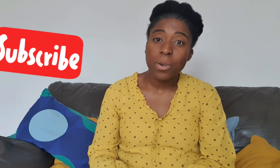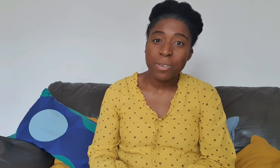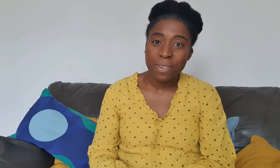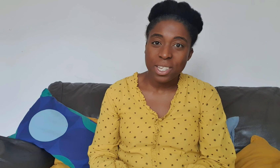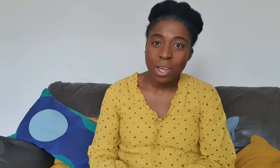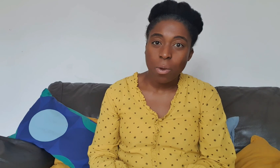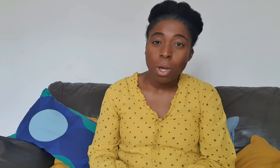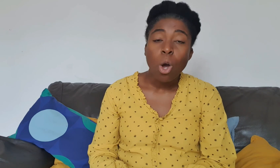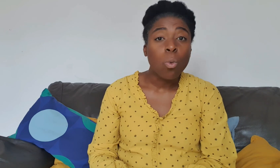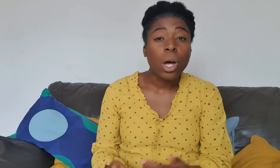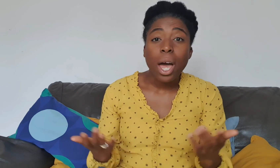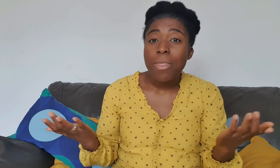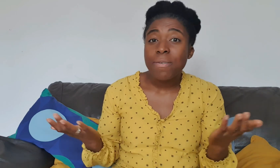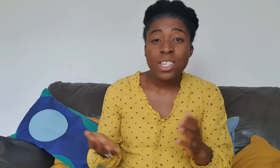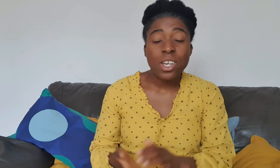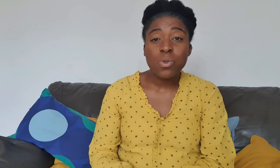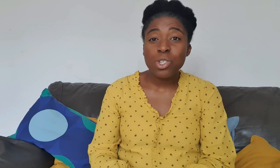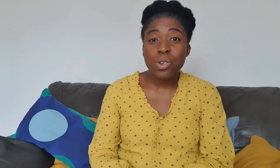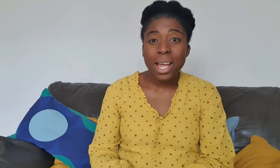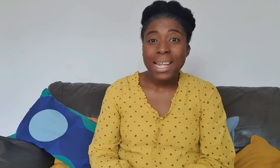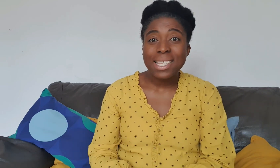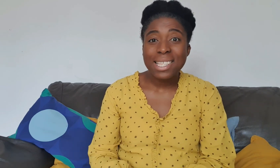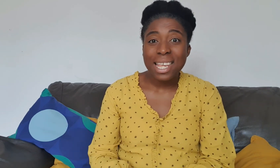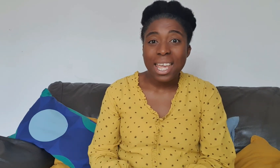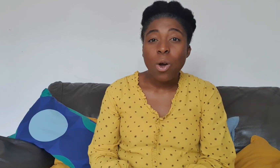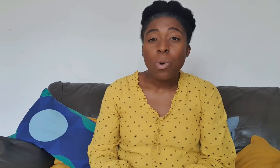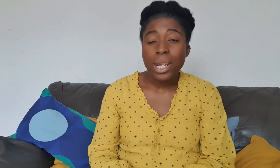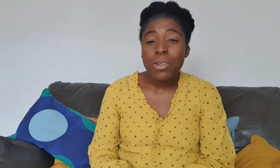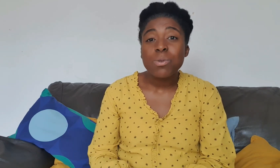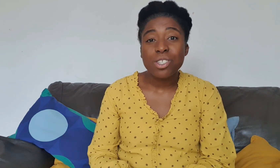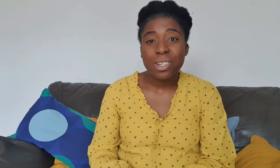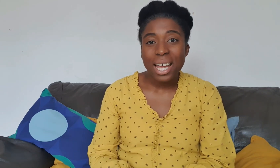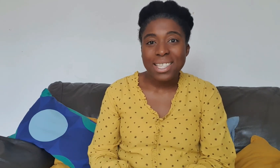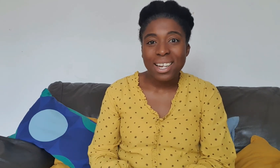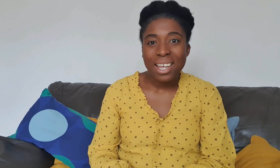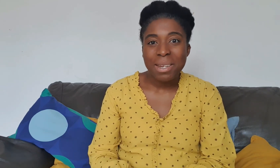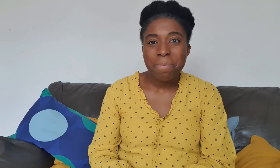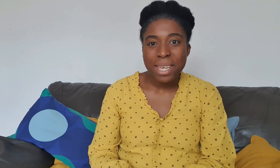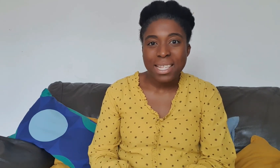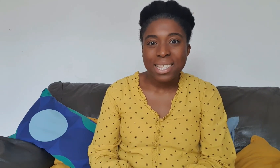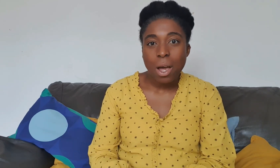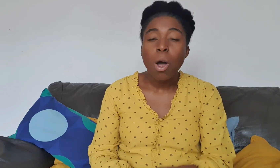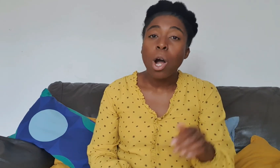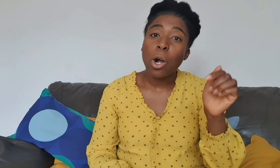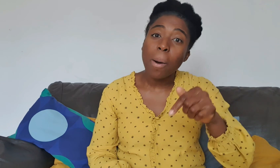a video. What other videos would you like to see? What else would you like to learn in BSL? Comment